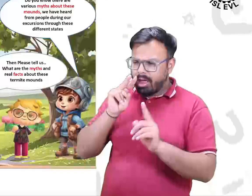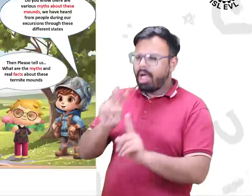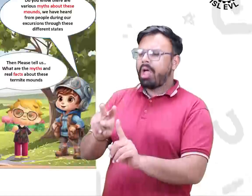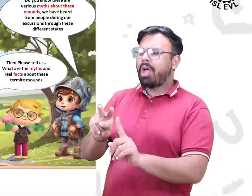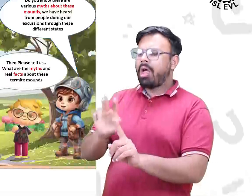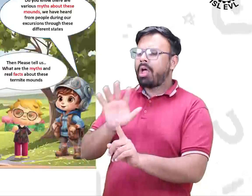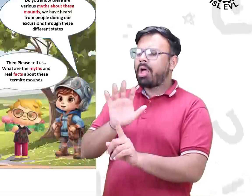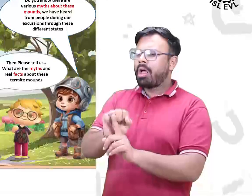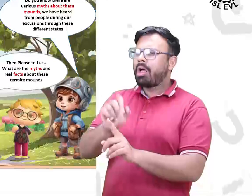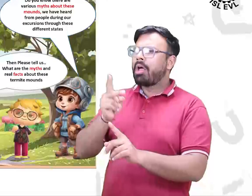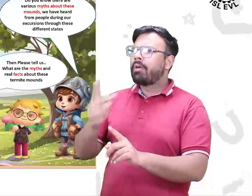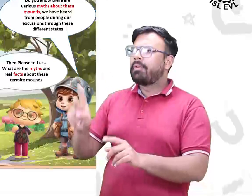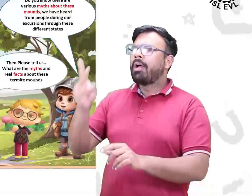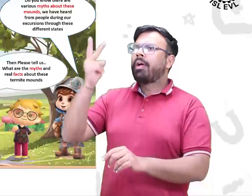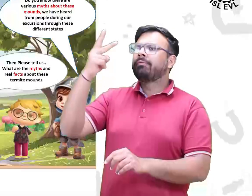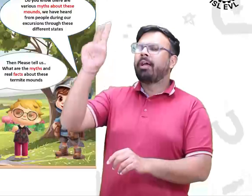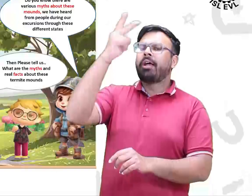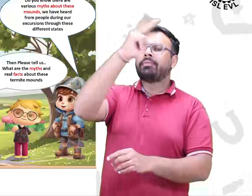one central duct.